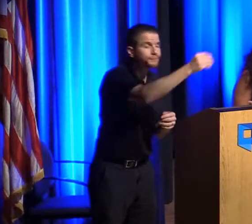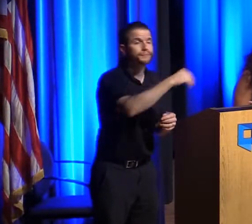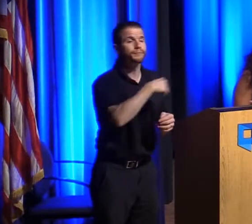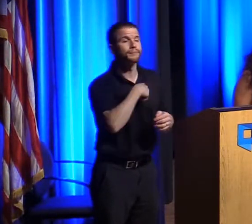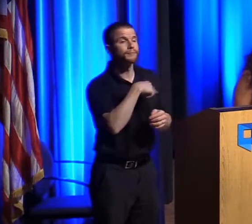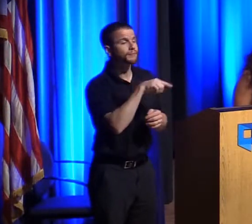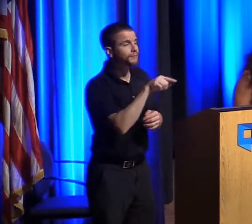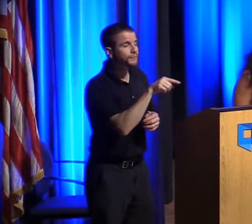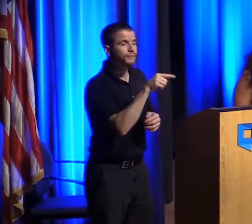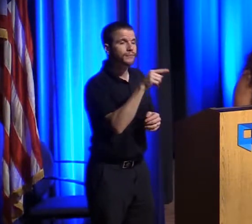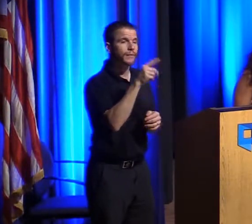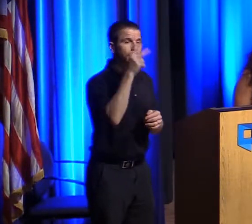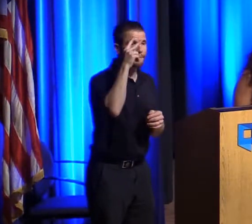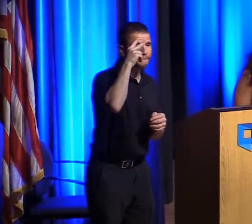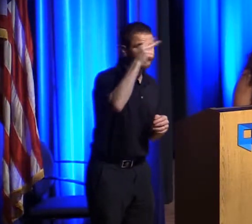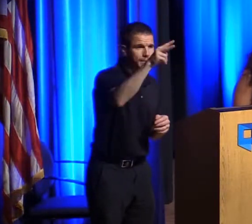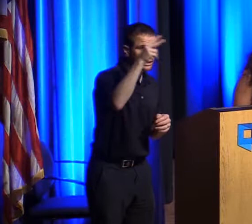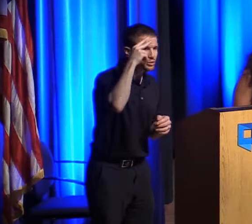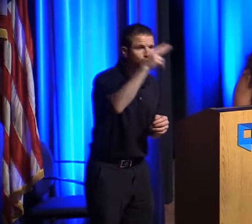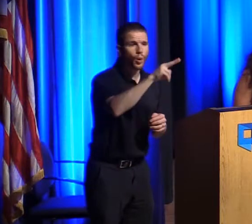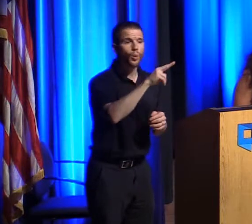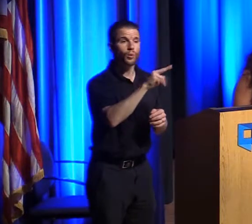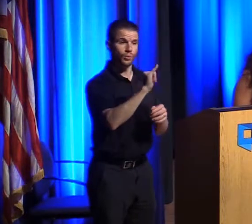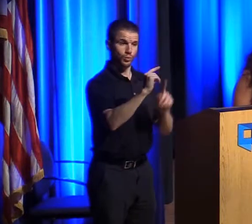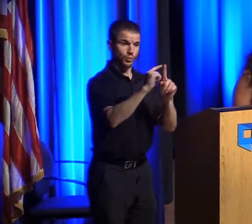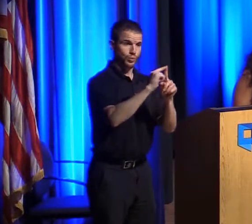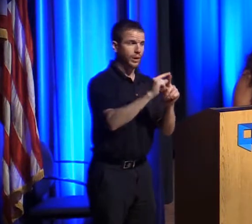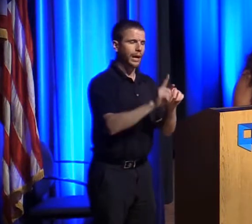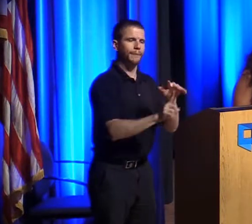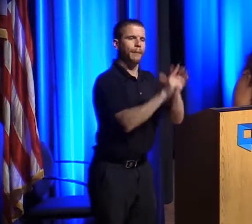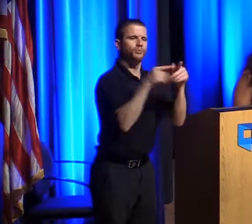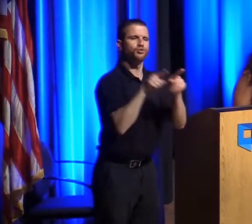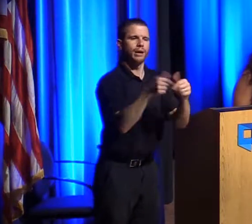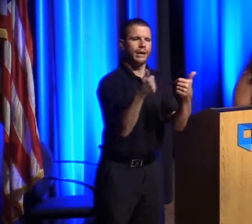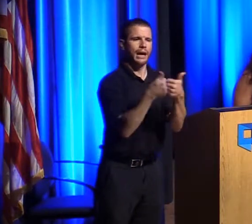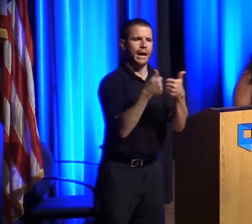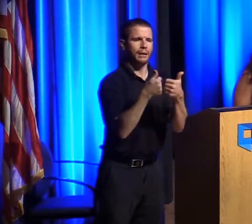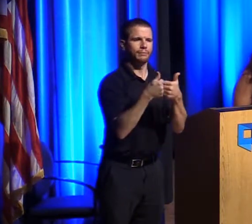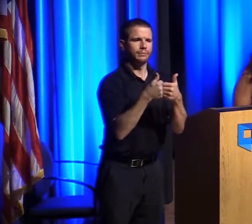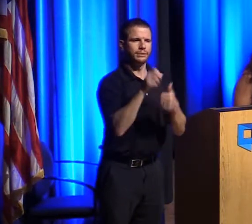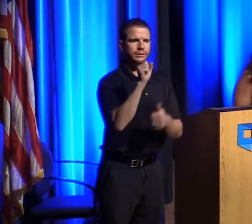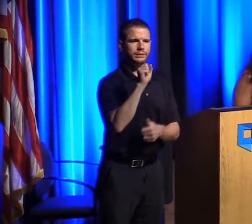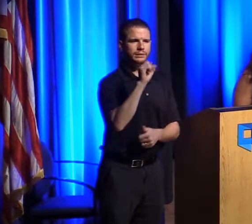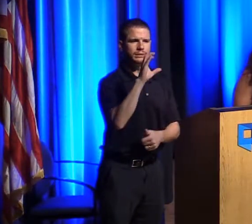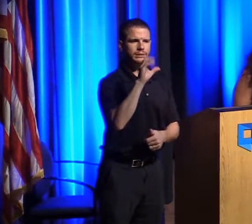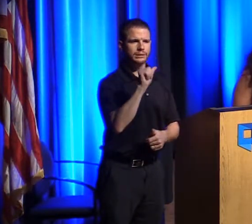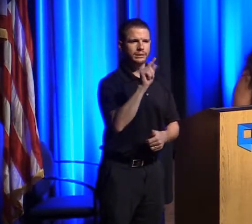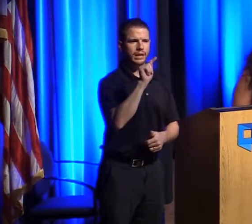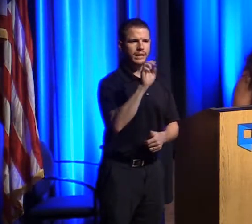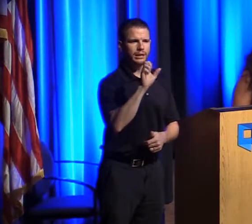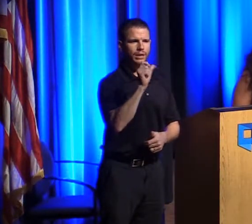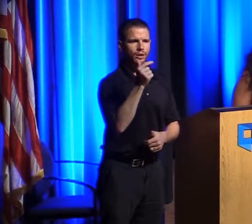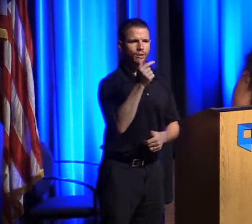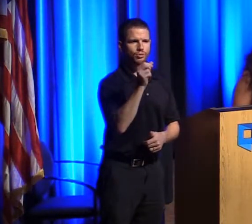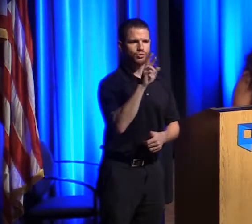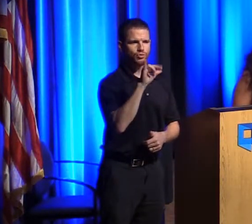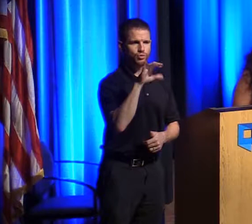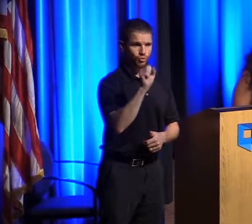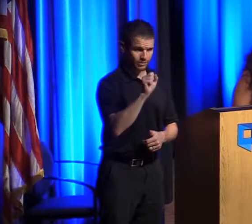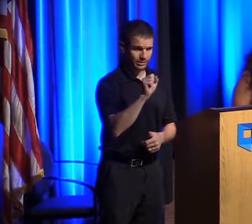and Mexico had come up as a category, and her 18-year-old daughter, the word that came to mind was